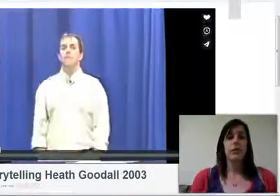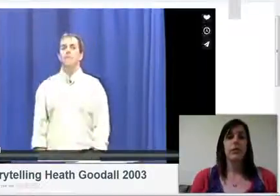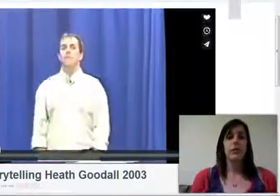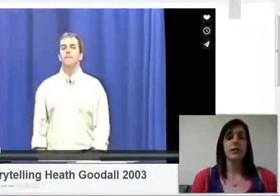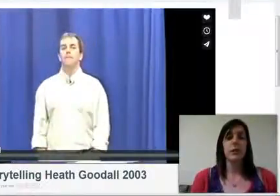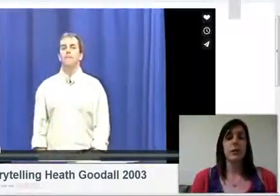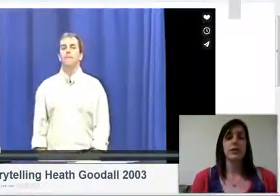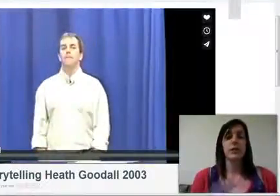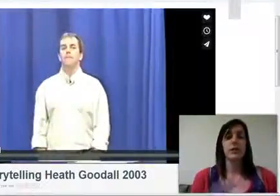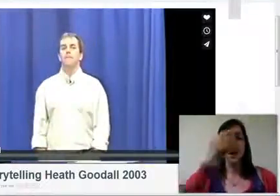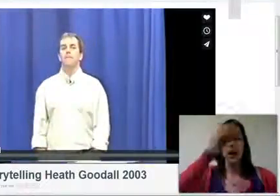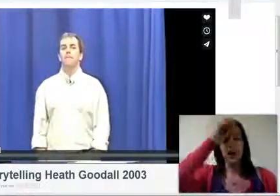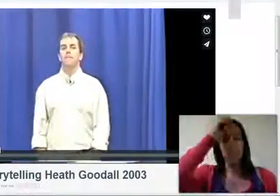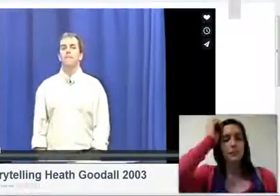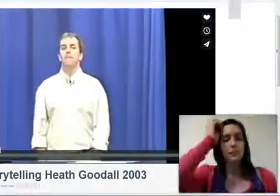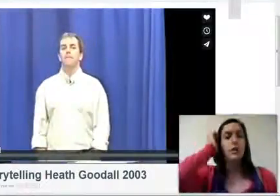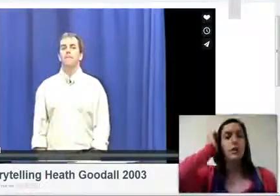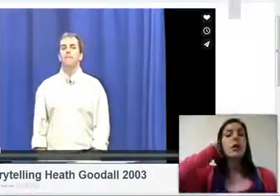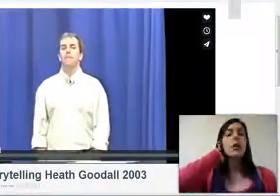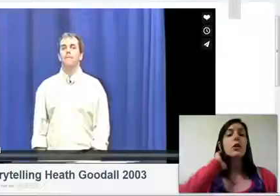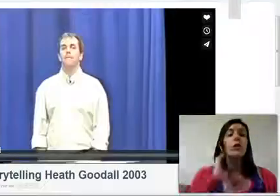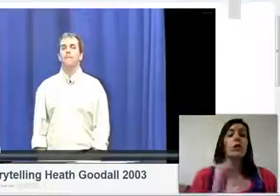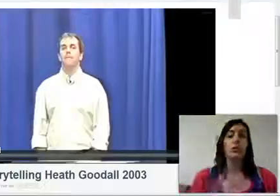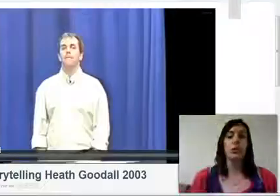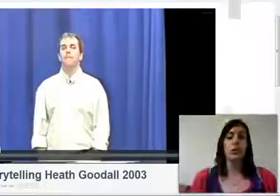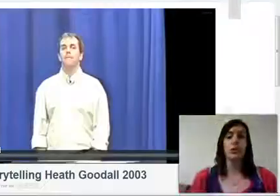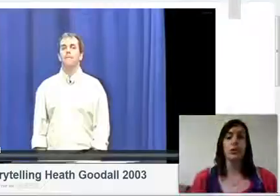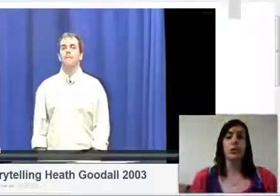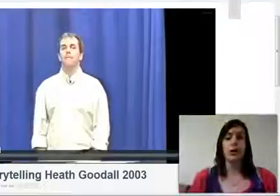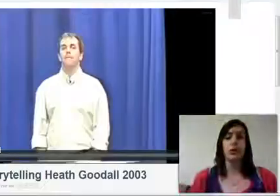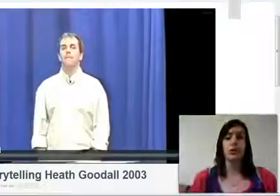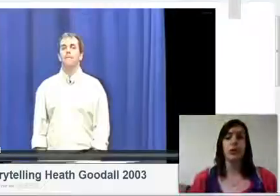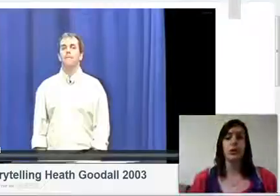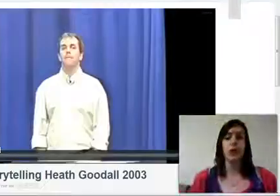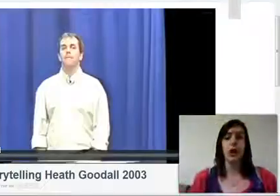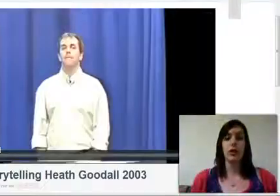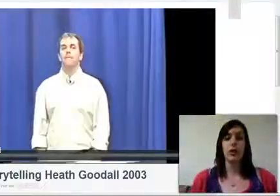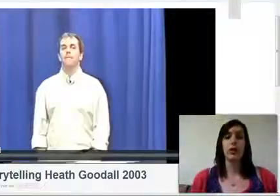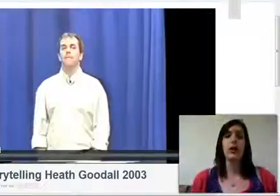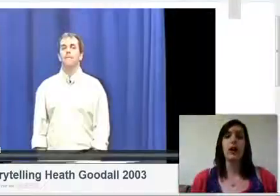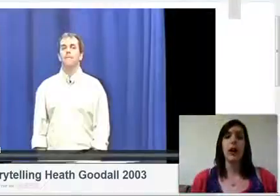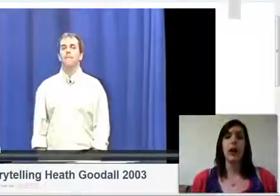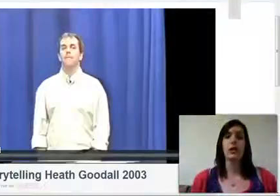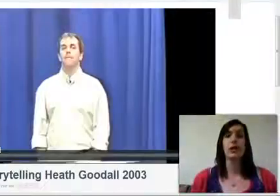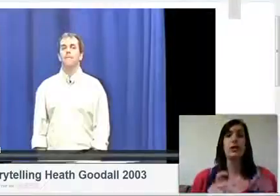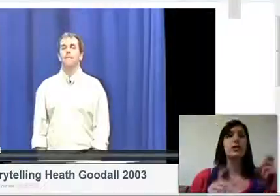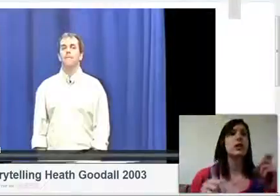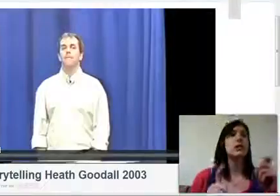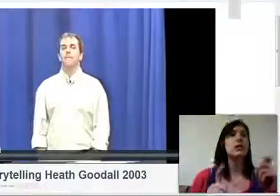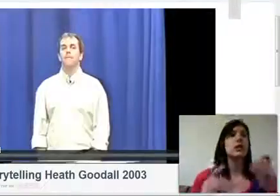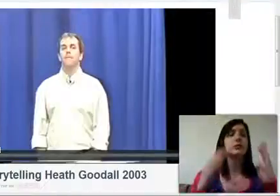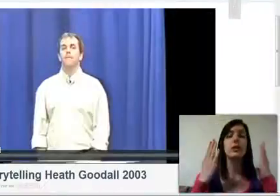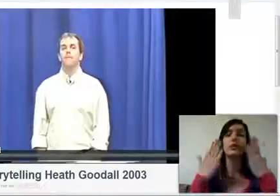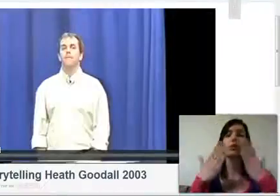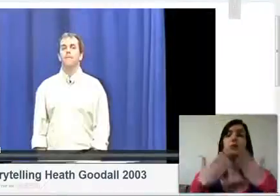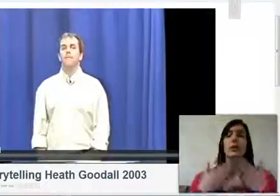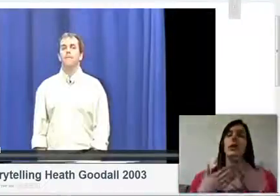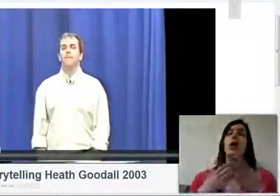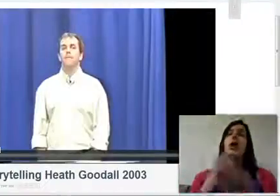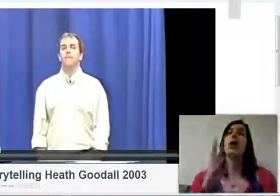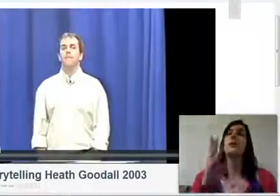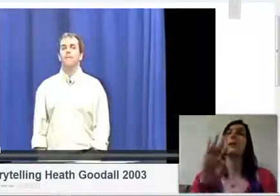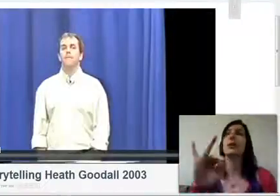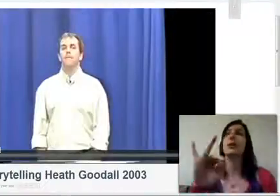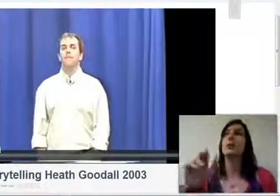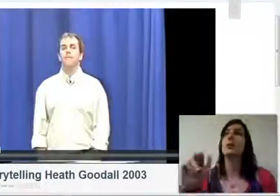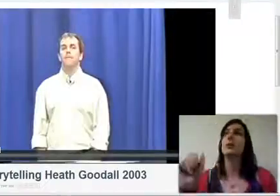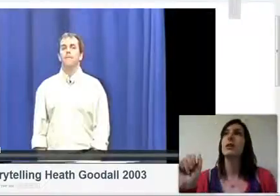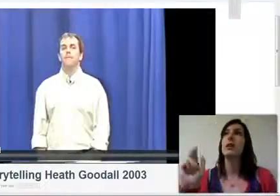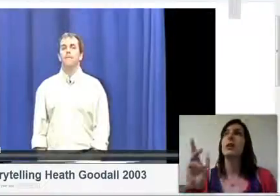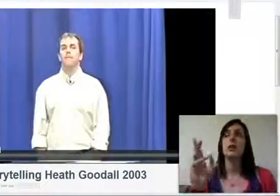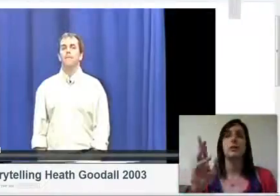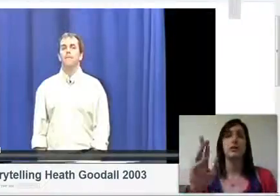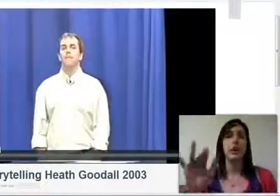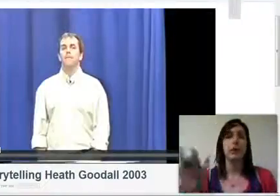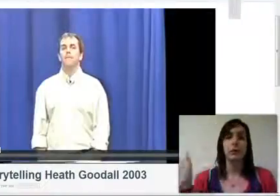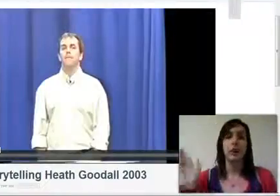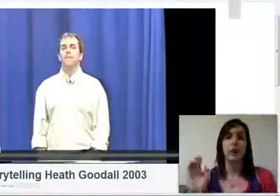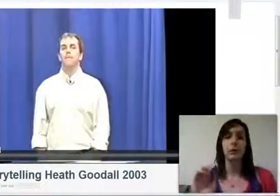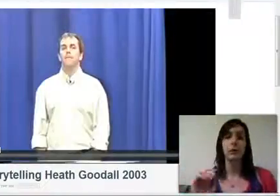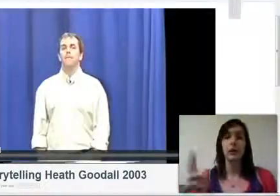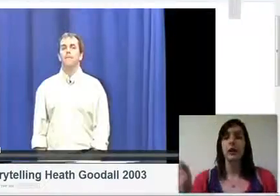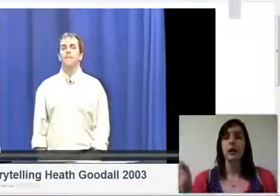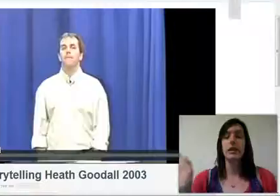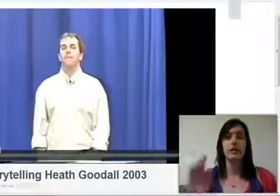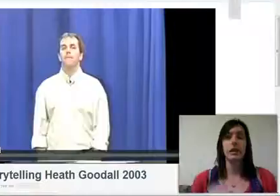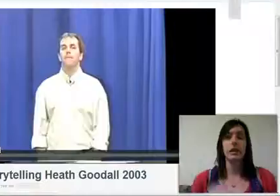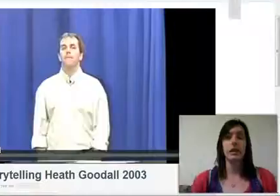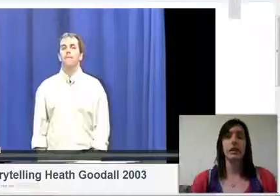Right there you can tell who the book, he just signed the author, and his facial expressions were calm, and he just signed